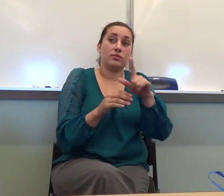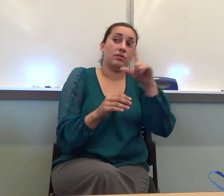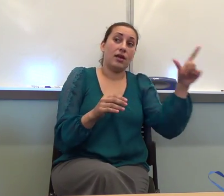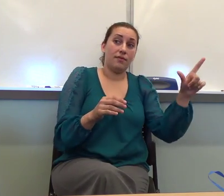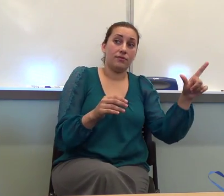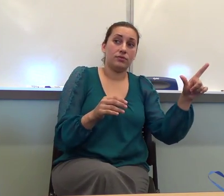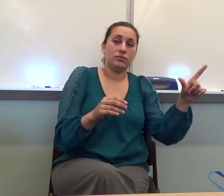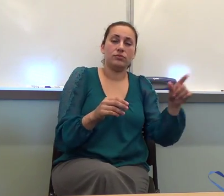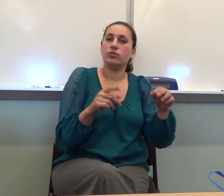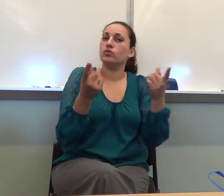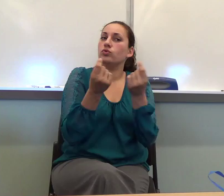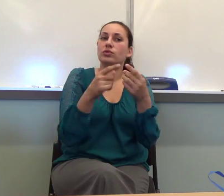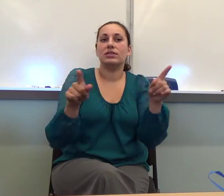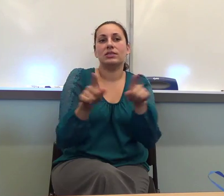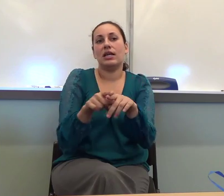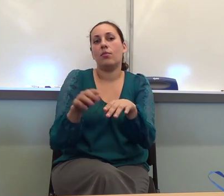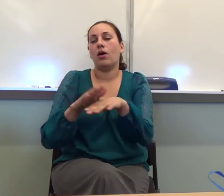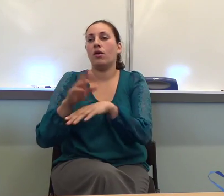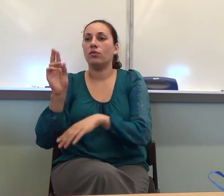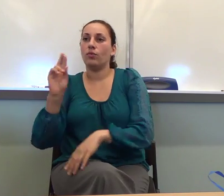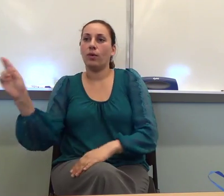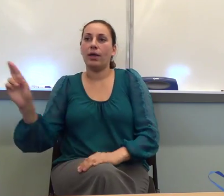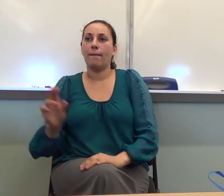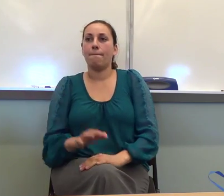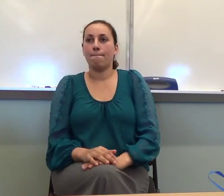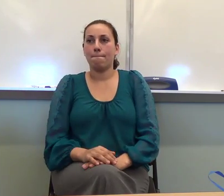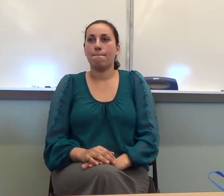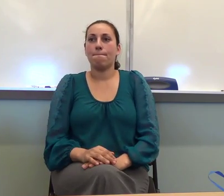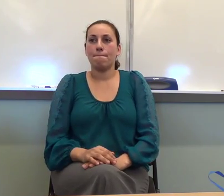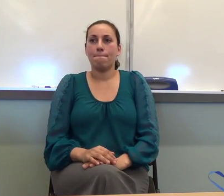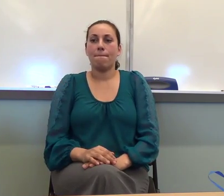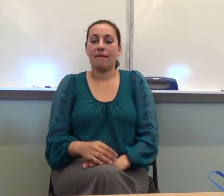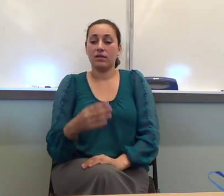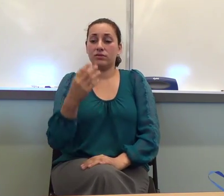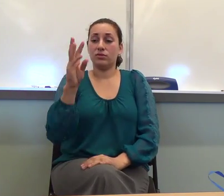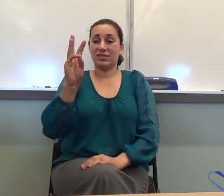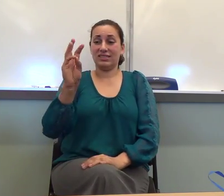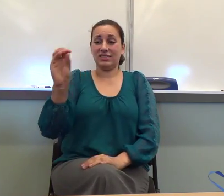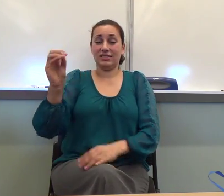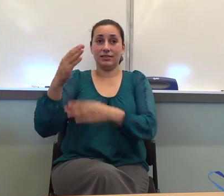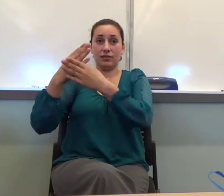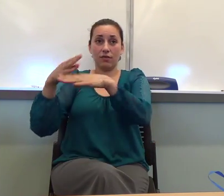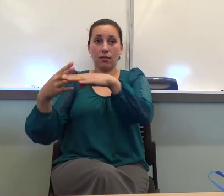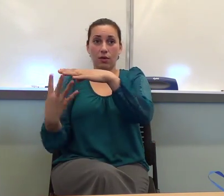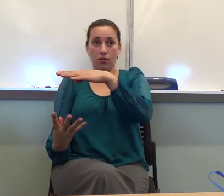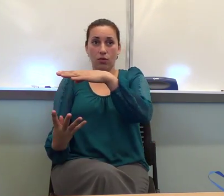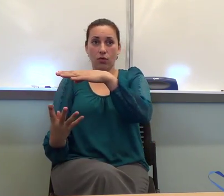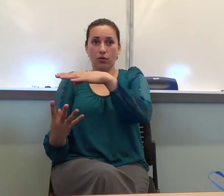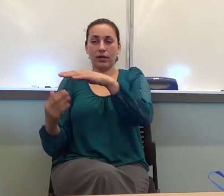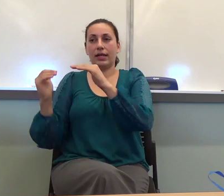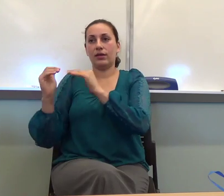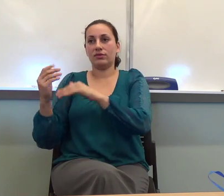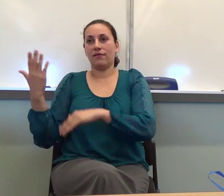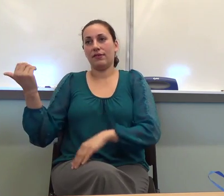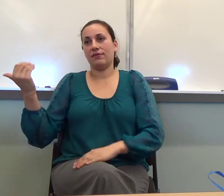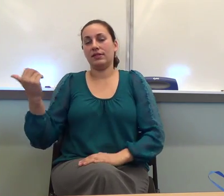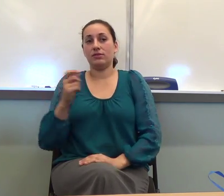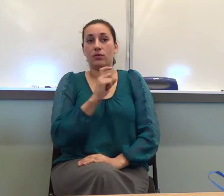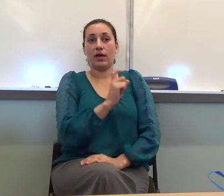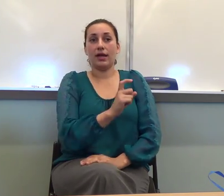problem, no longer intuition. A division problem. 4 into 60, 15. Okay, and we're going